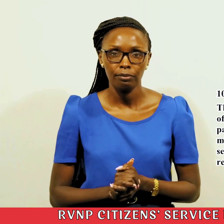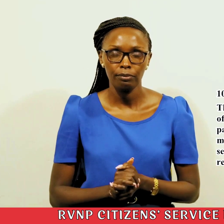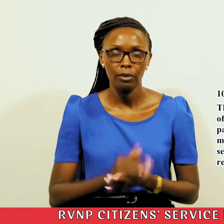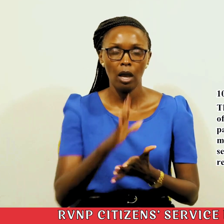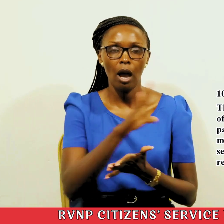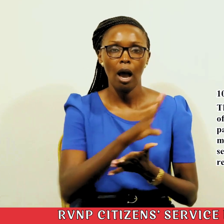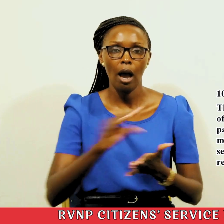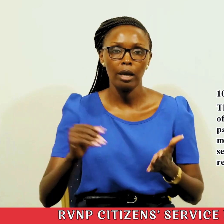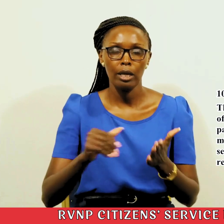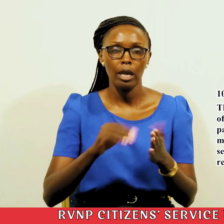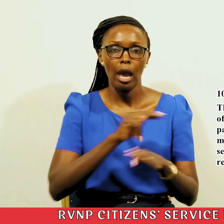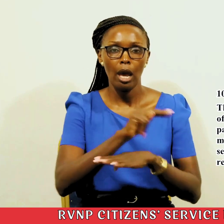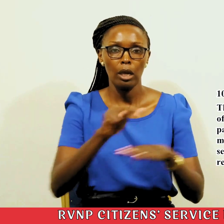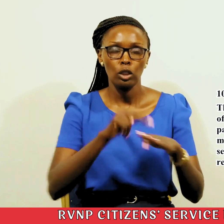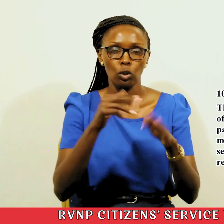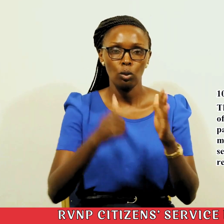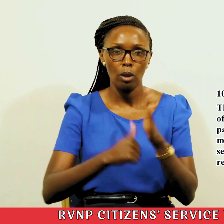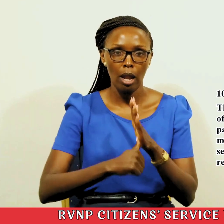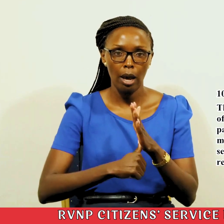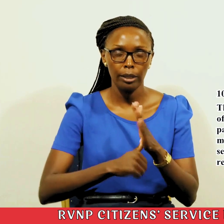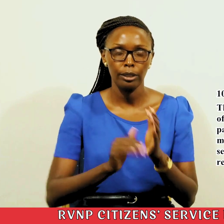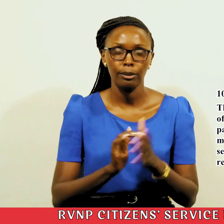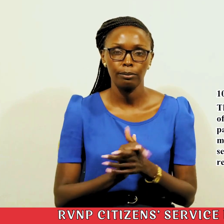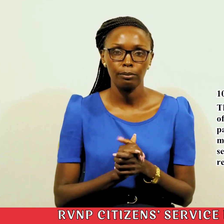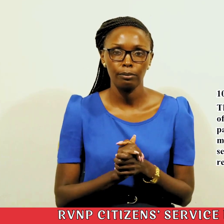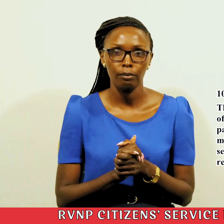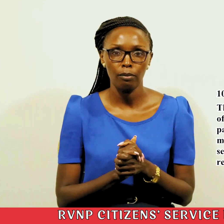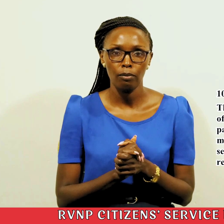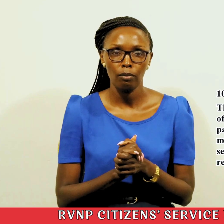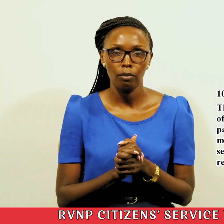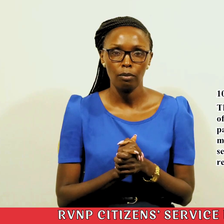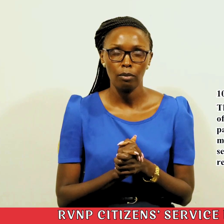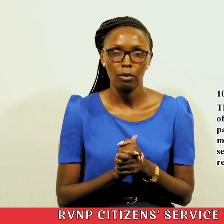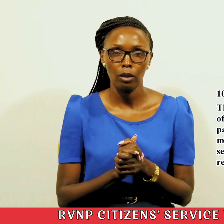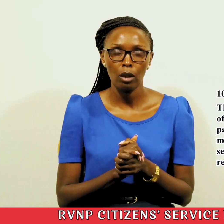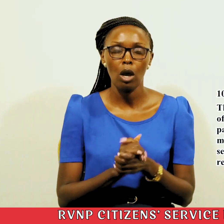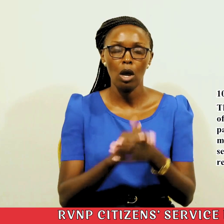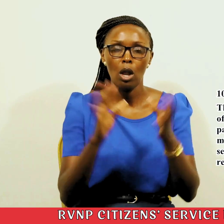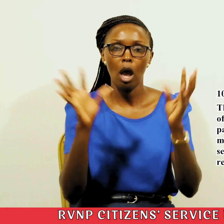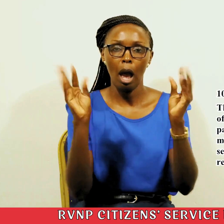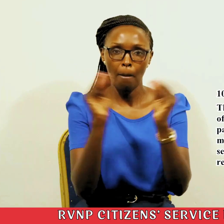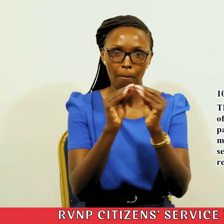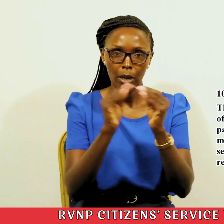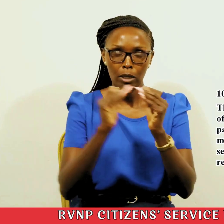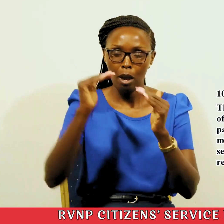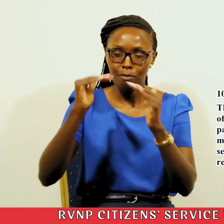national ID, and meet the minimum academic requirements.